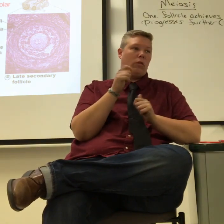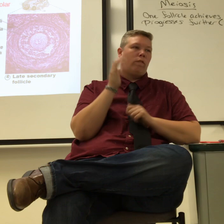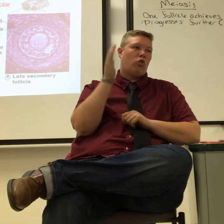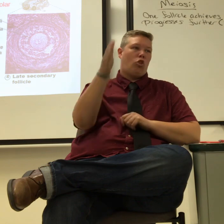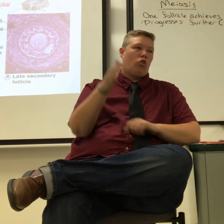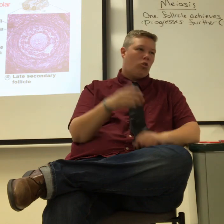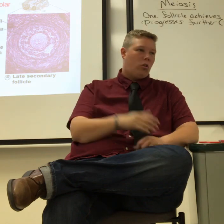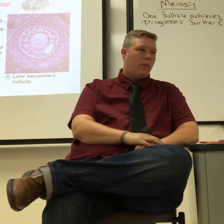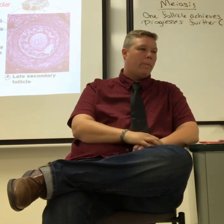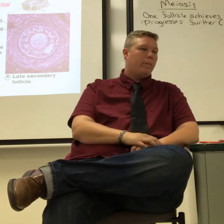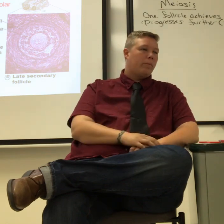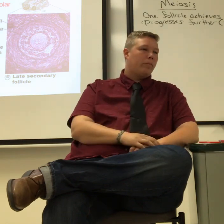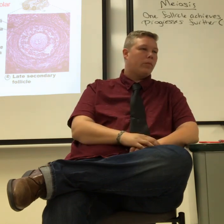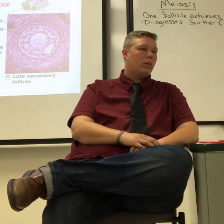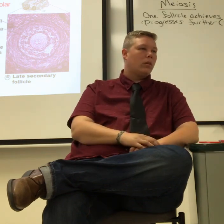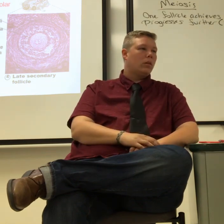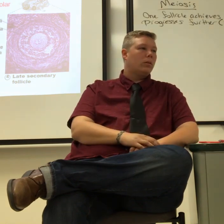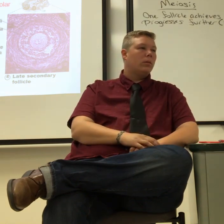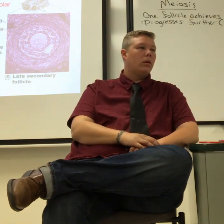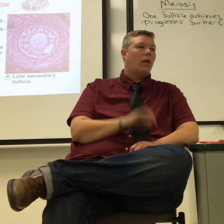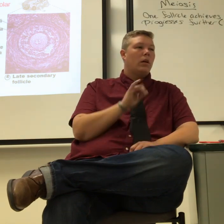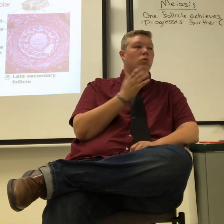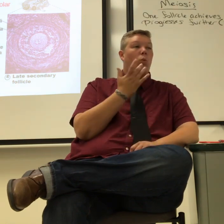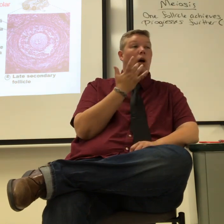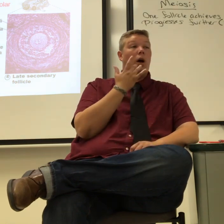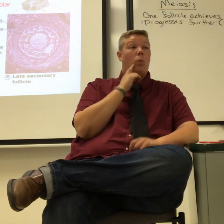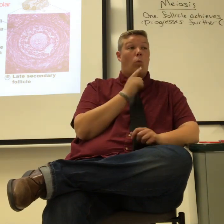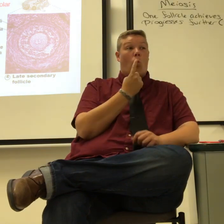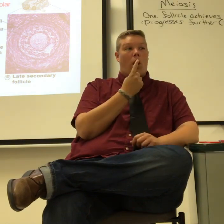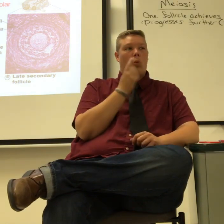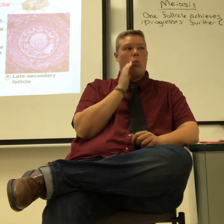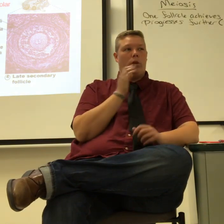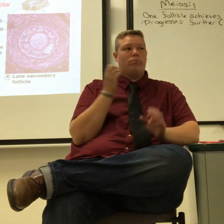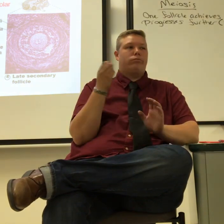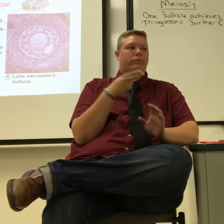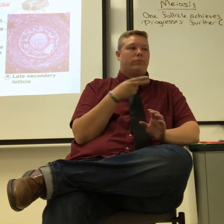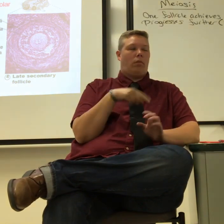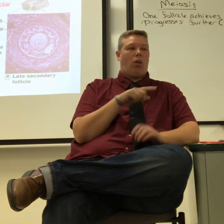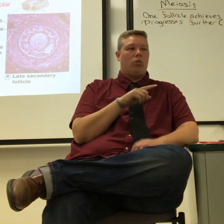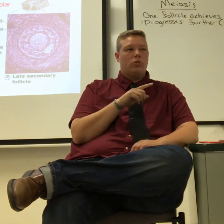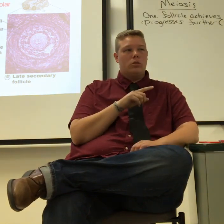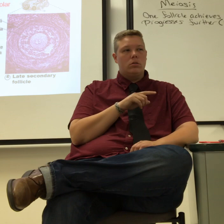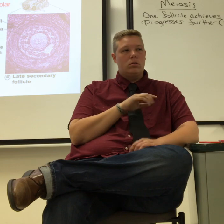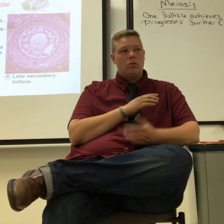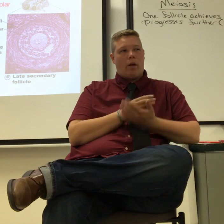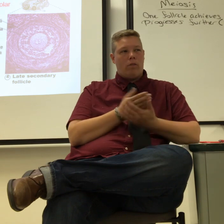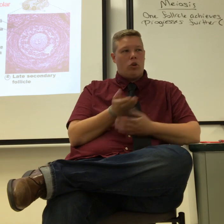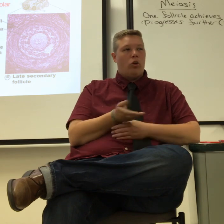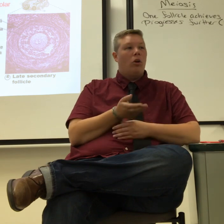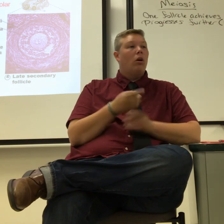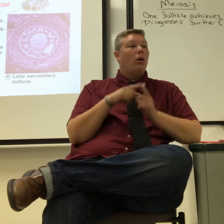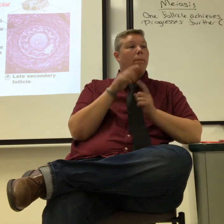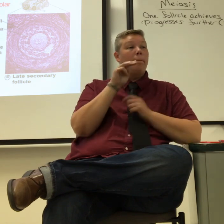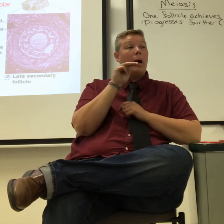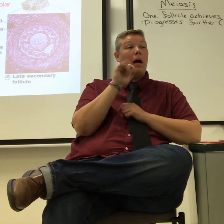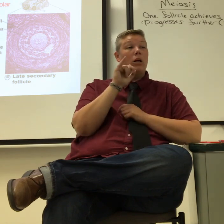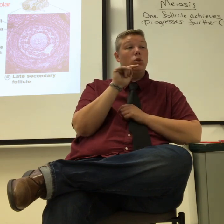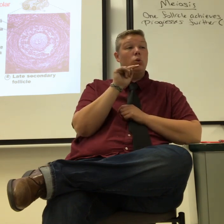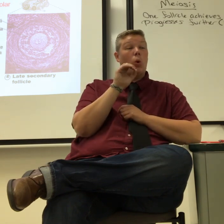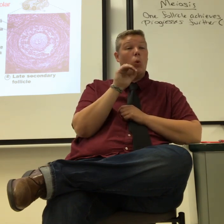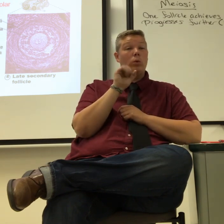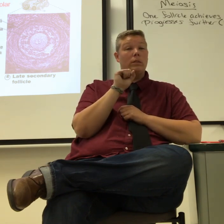Okay, that's why one makes it past to here. And in terms of meiosis, this is the